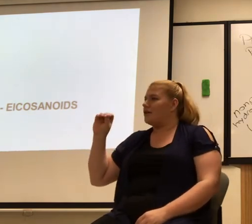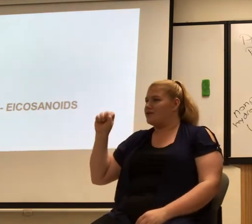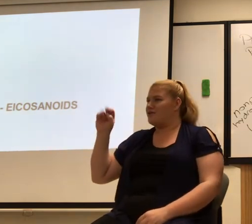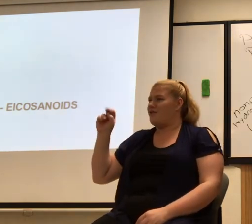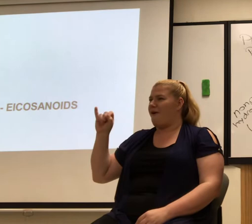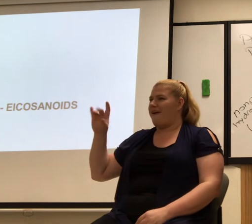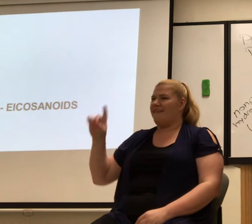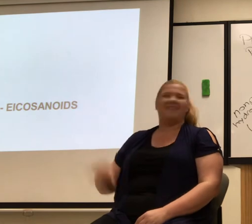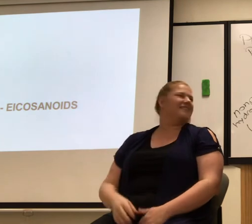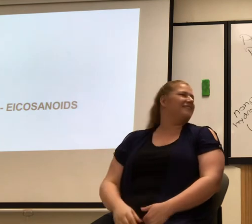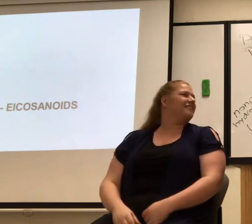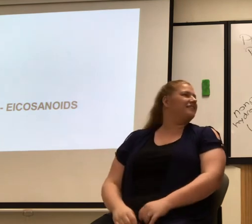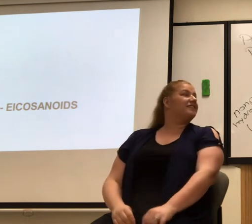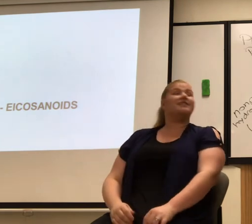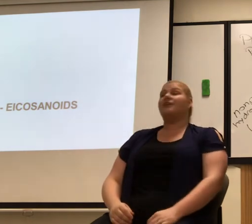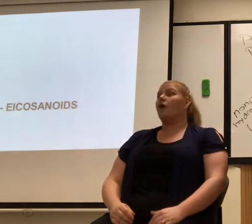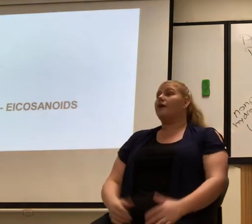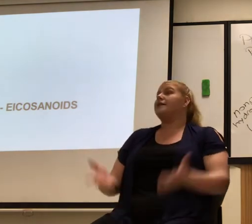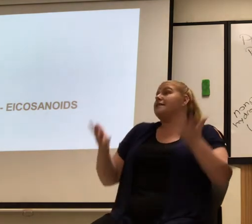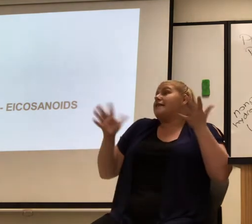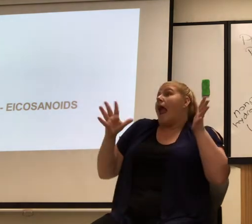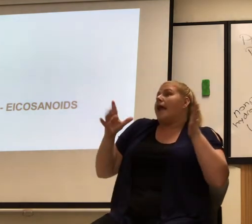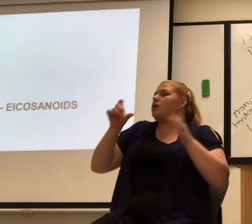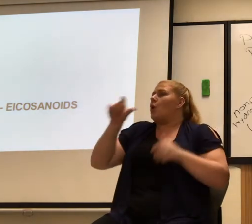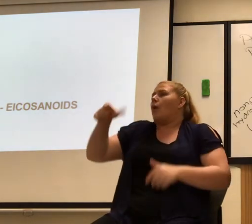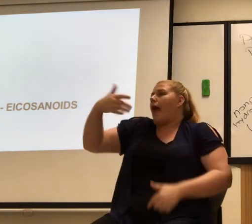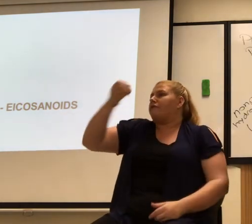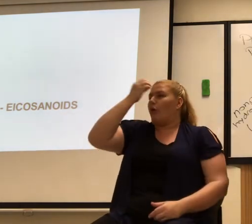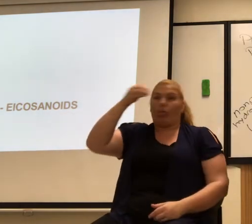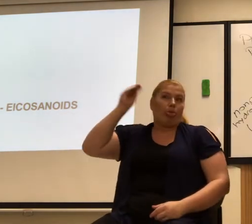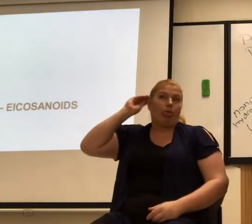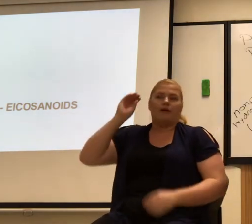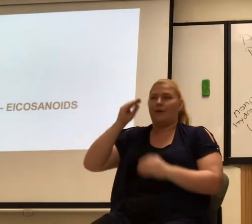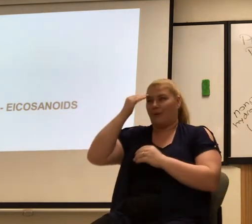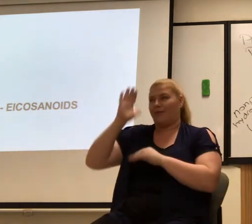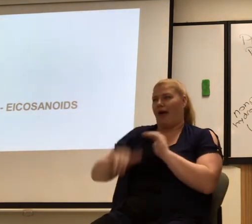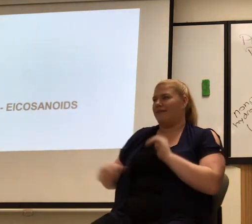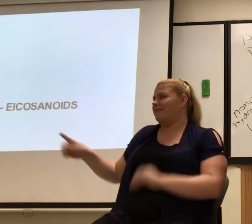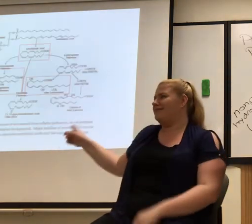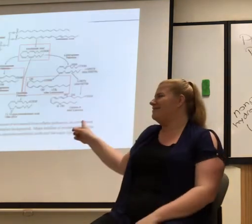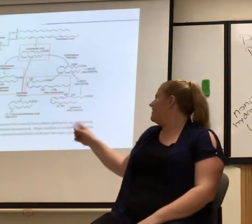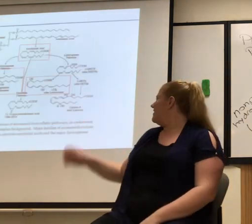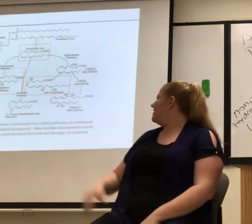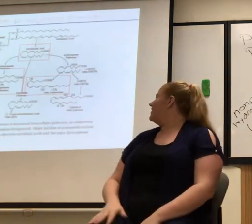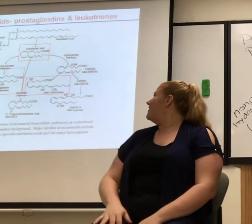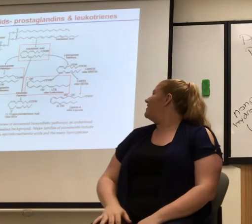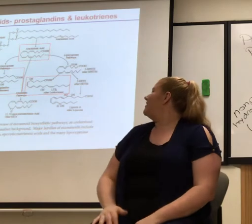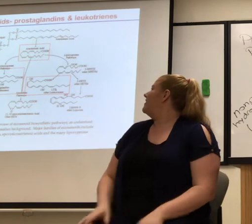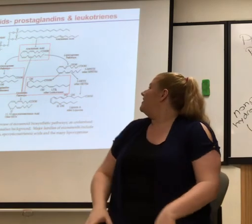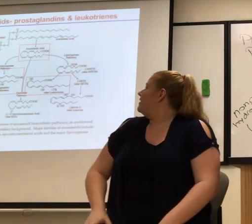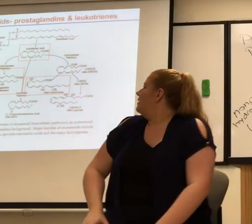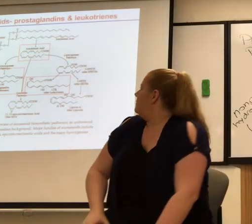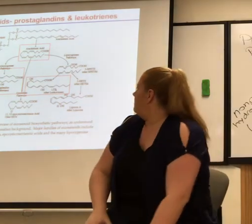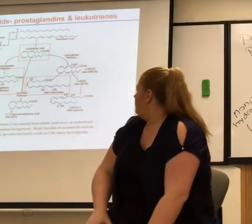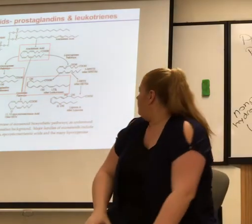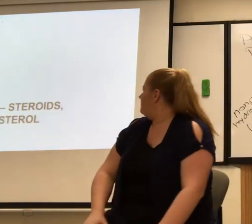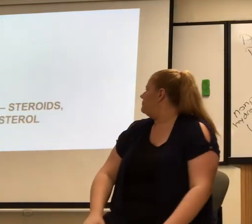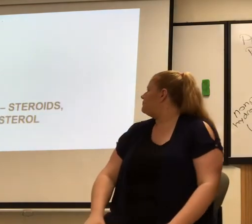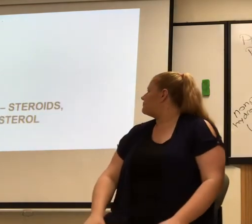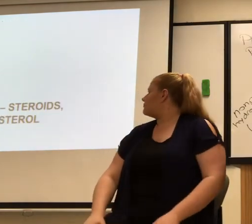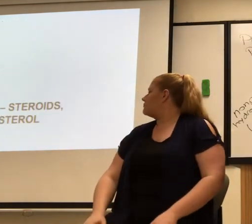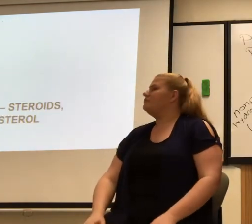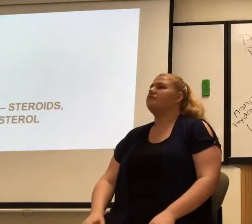Good news of the day. Don't gotta know that. So I got a picture of it there. You can look at it on your own if you want. Let's talk